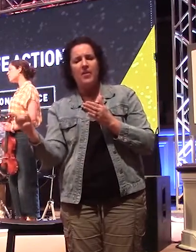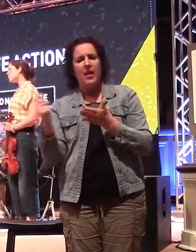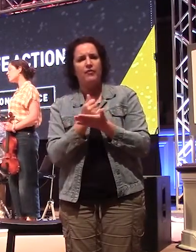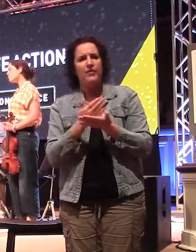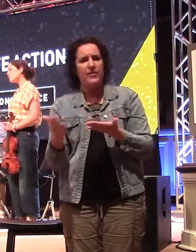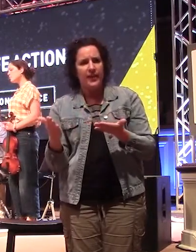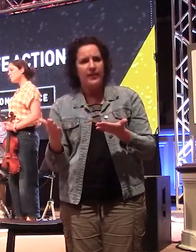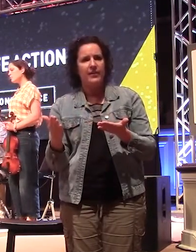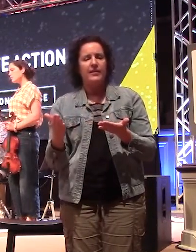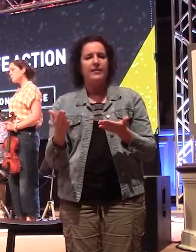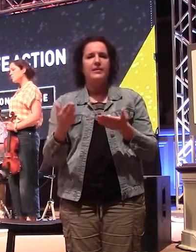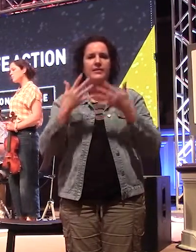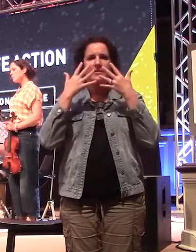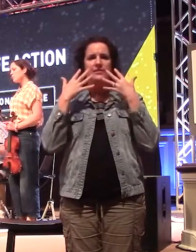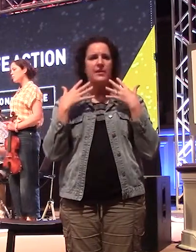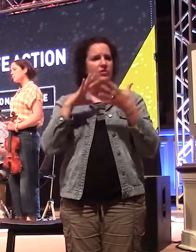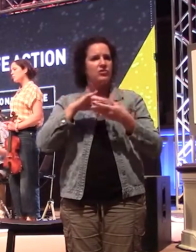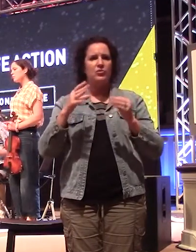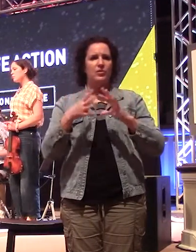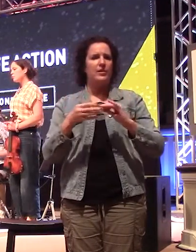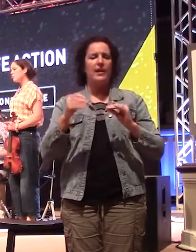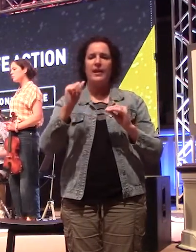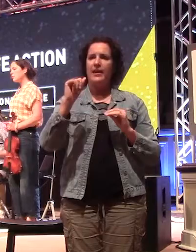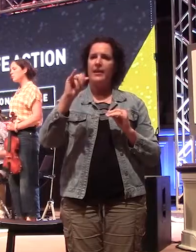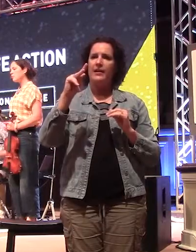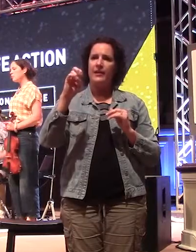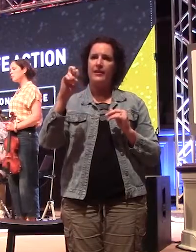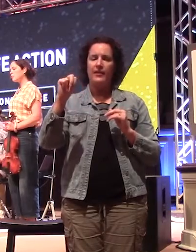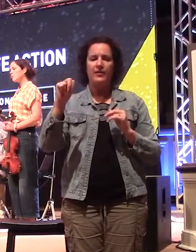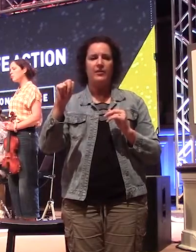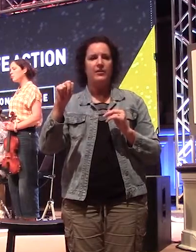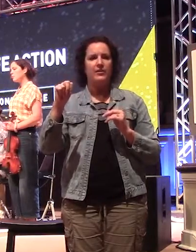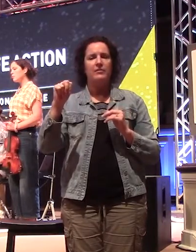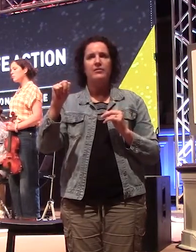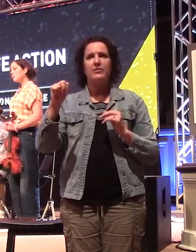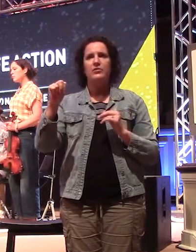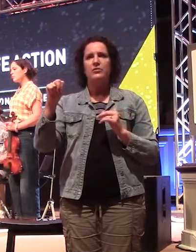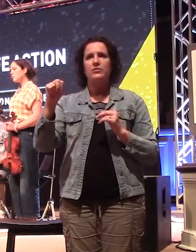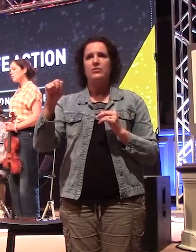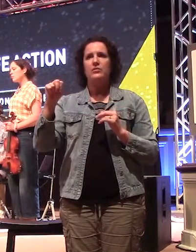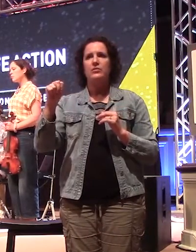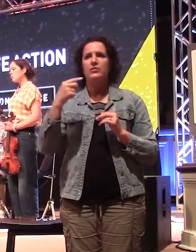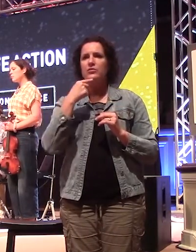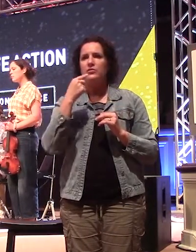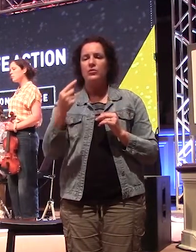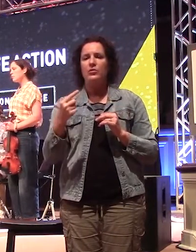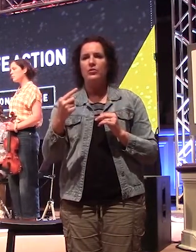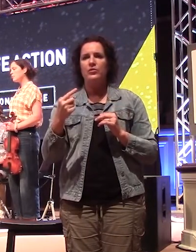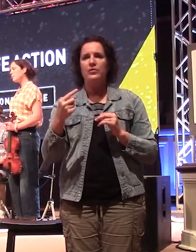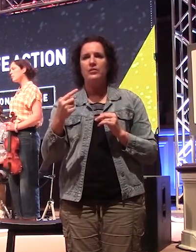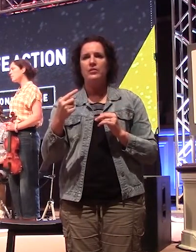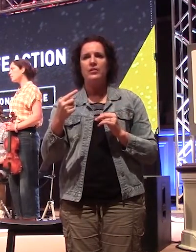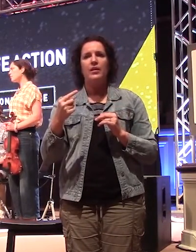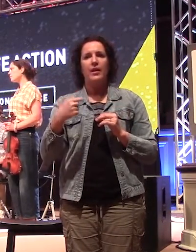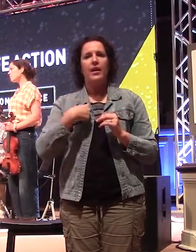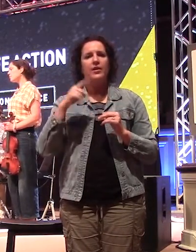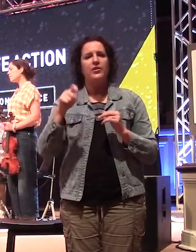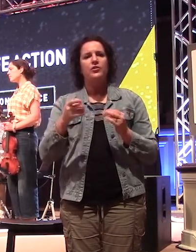The sad, tragic story of Achan was told along with the Israelites, I need you to give me everything.